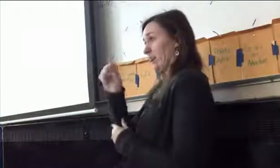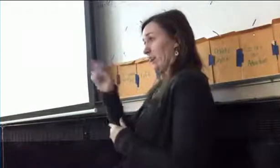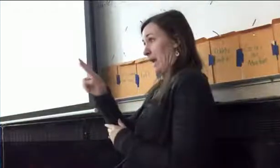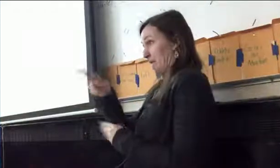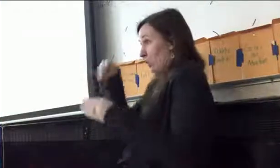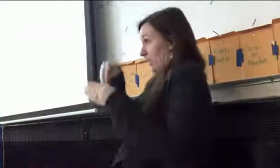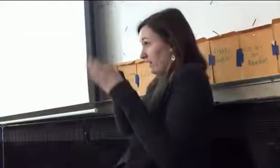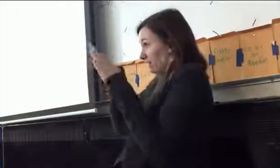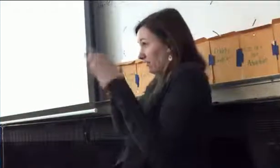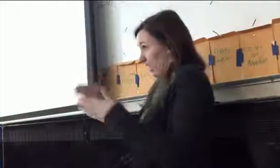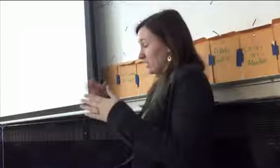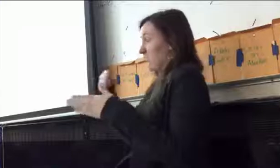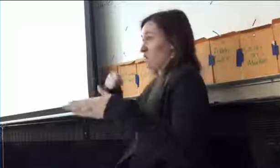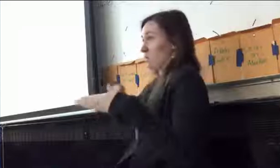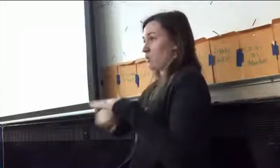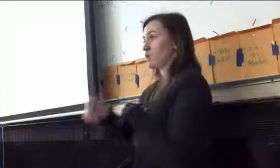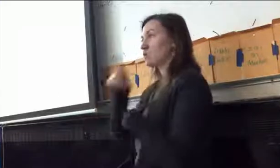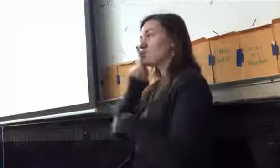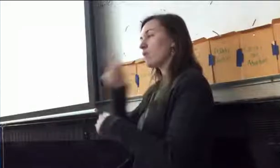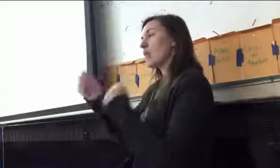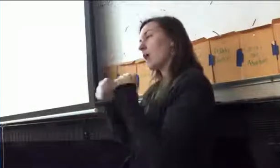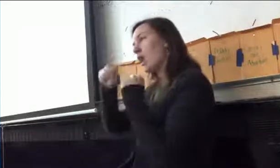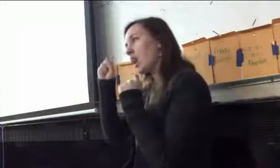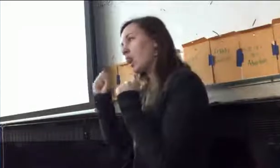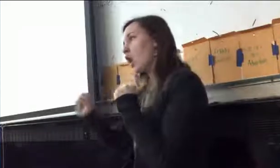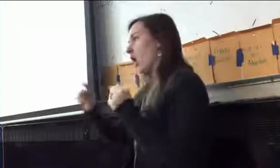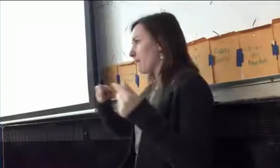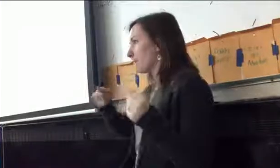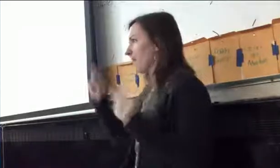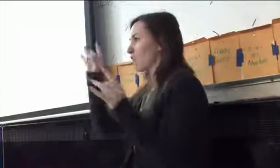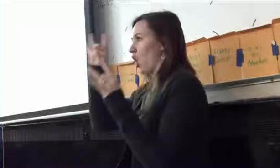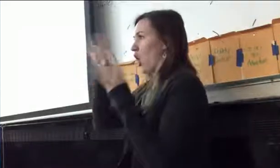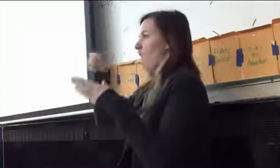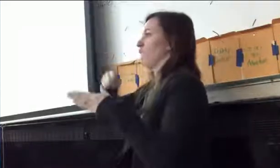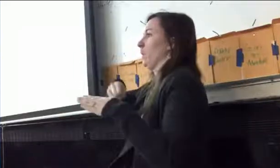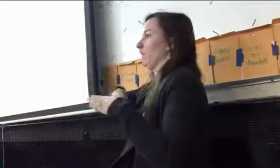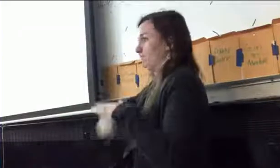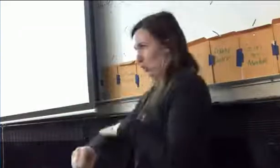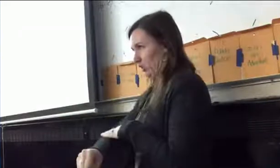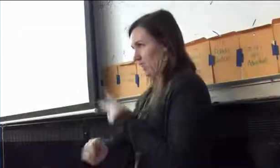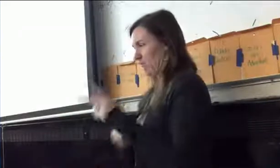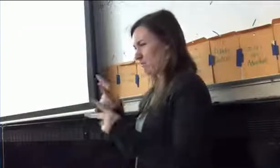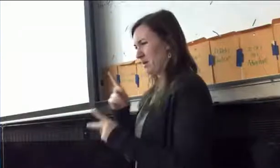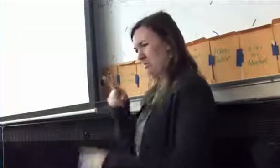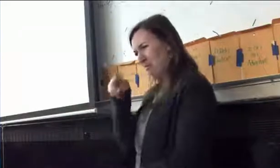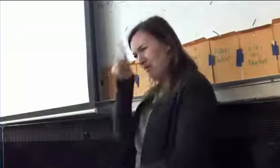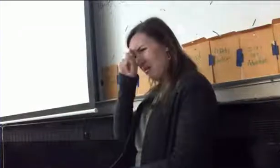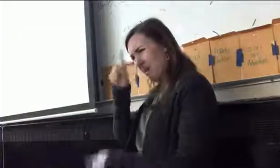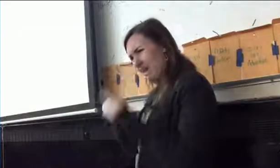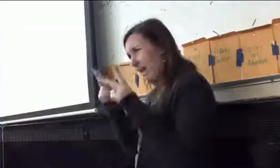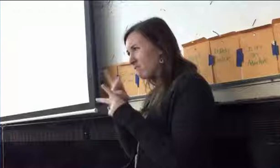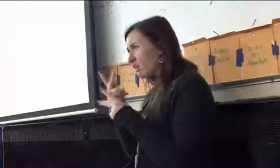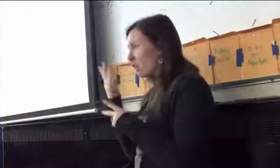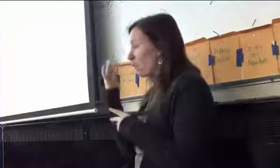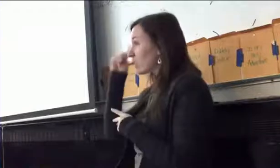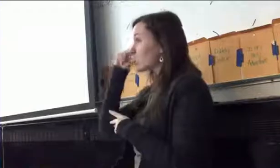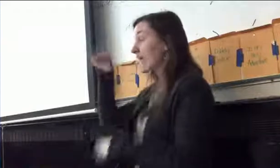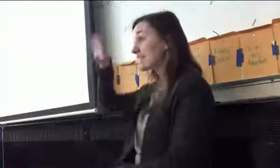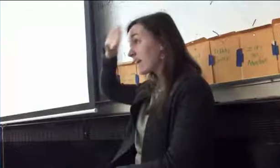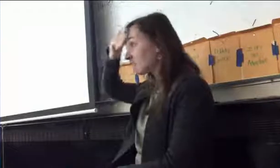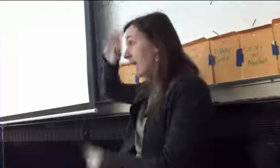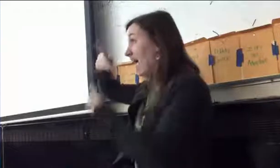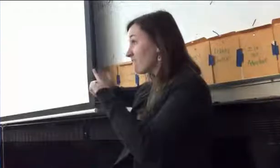birth. And the labor is very long and painful and awful. And nobody can really figure out why. She has a really high fever and different things like